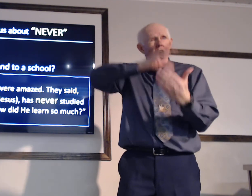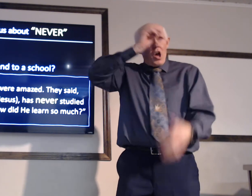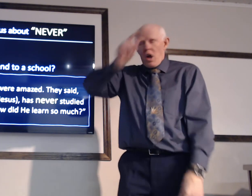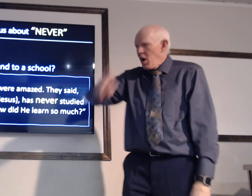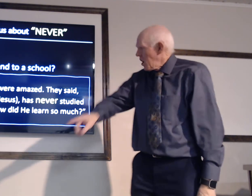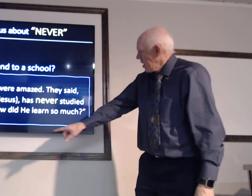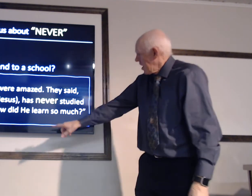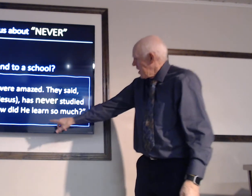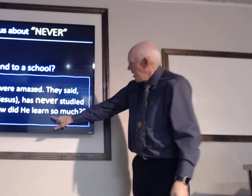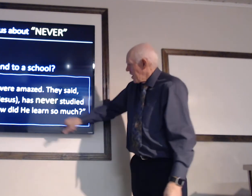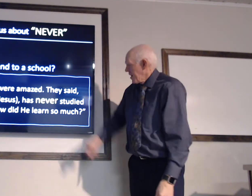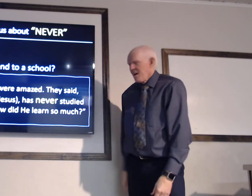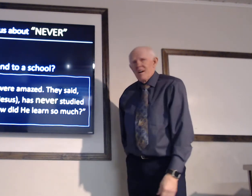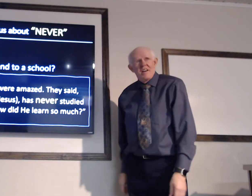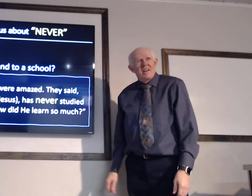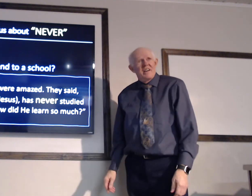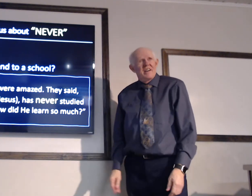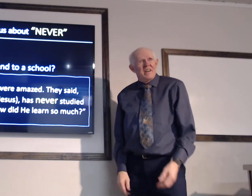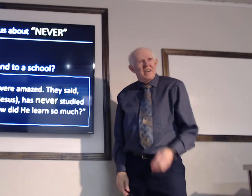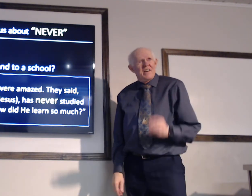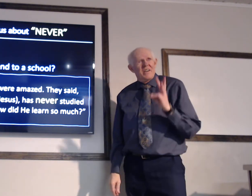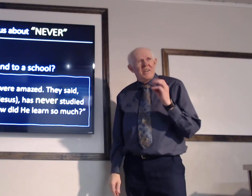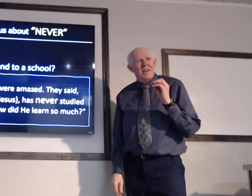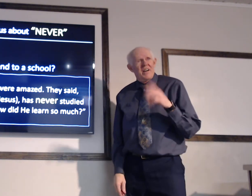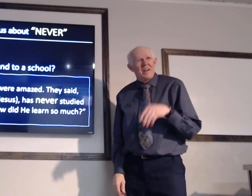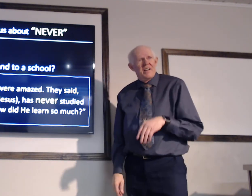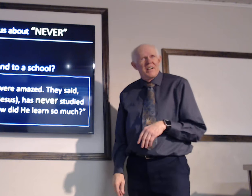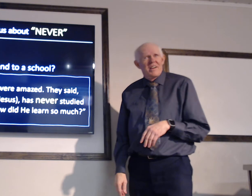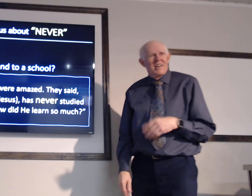school. How did he learn so much? Wow.